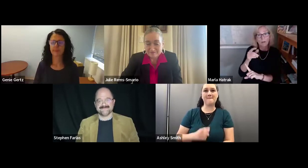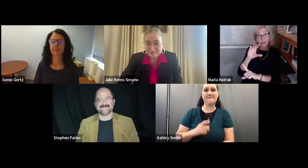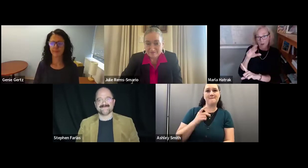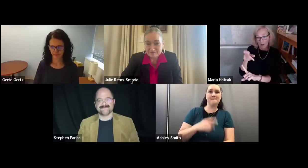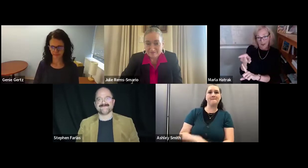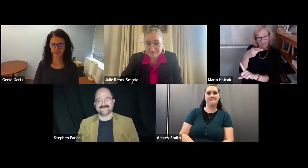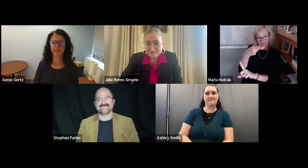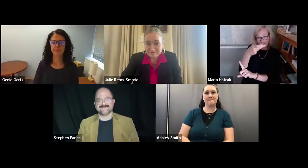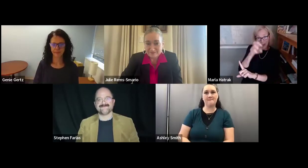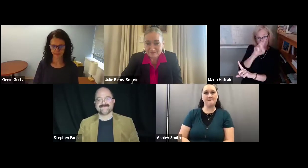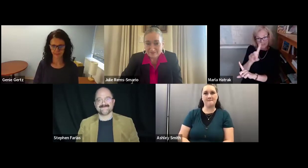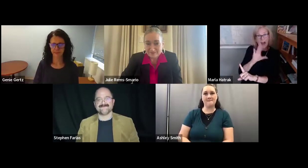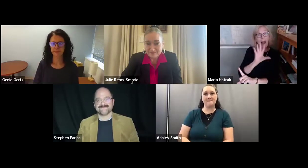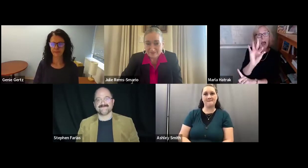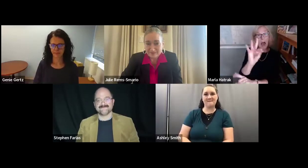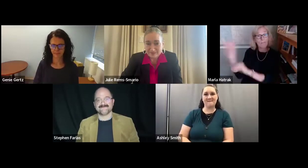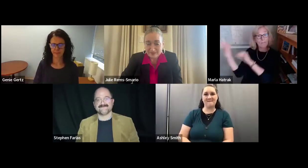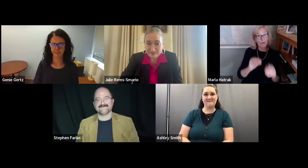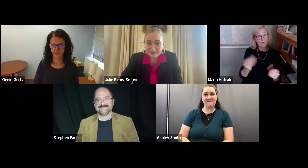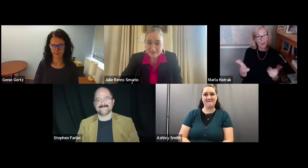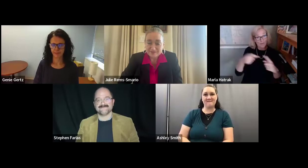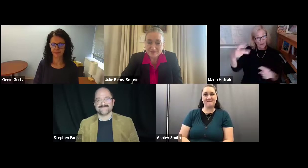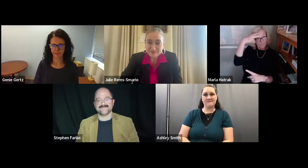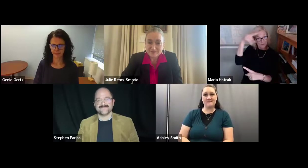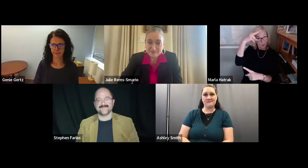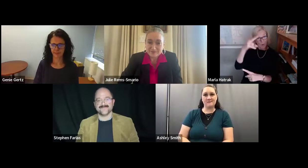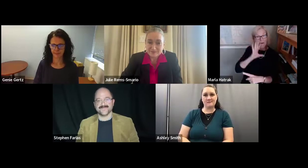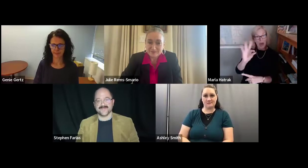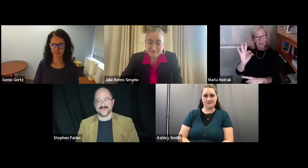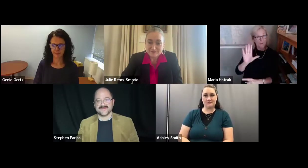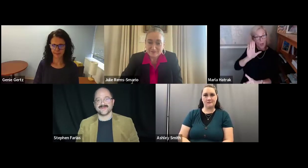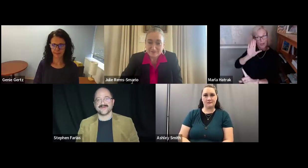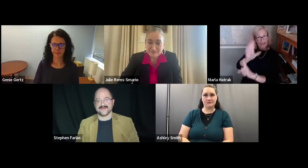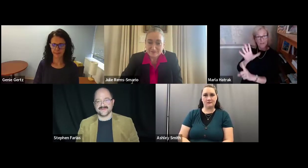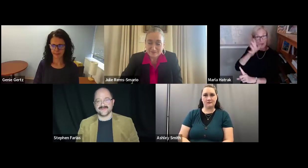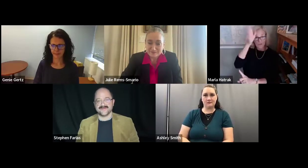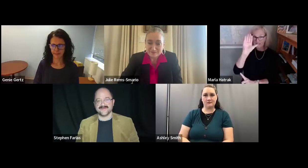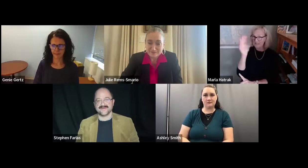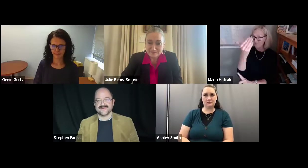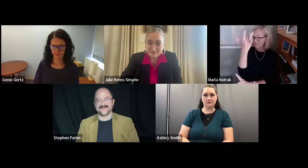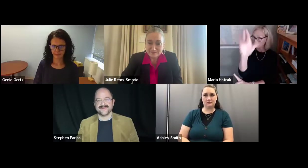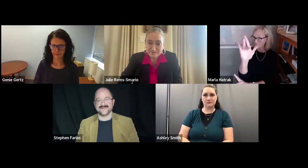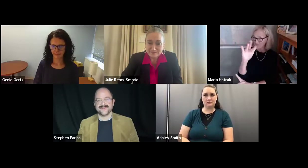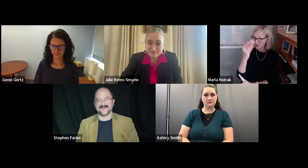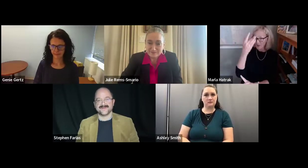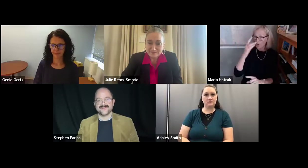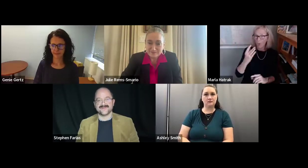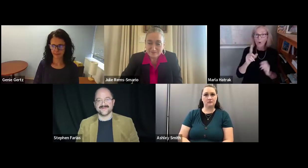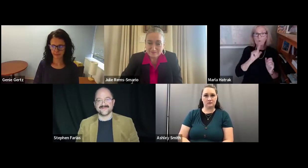was so upset with the ruling. So a 9-year-old that moved here from Mexico, his parents seemed